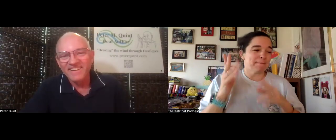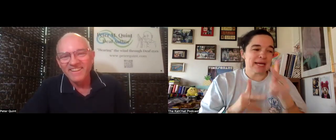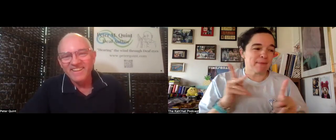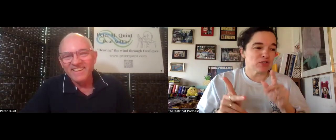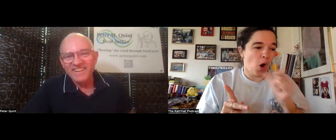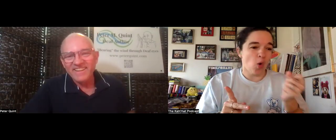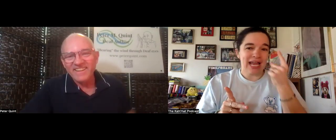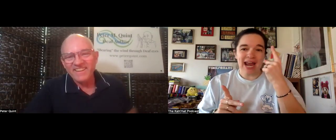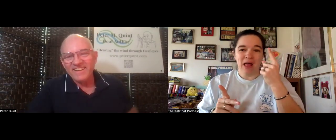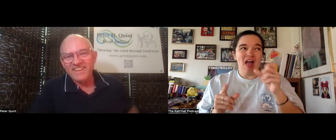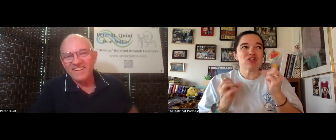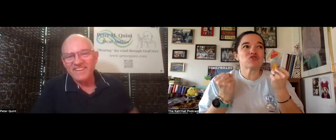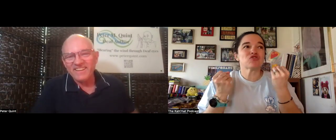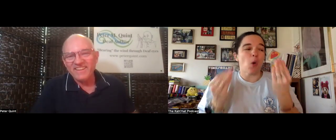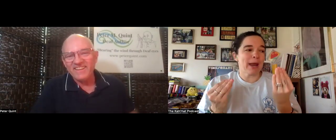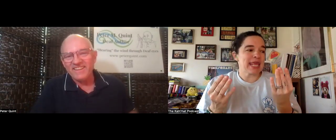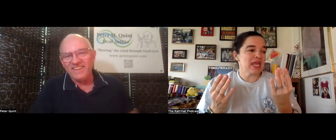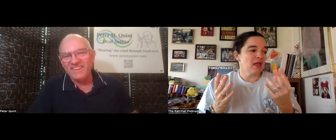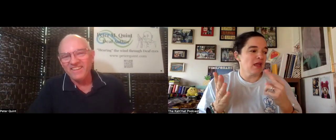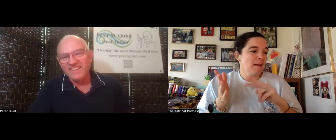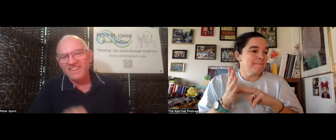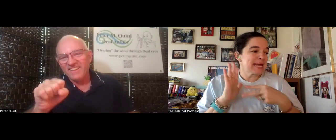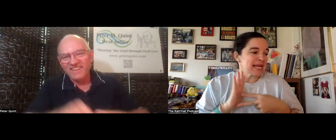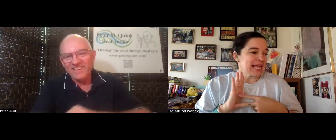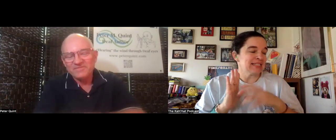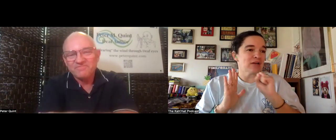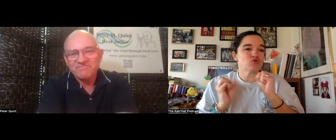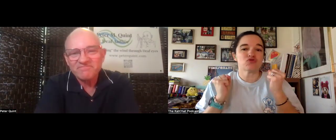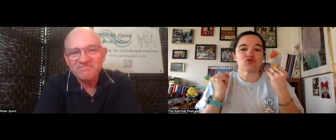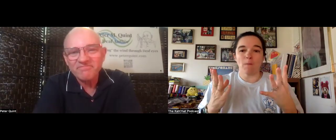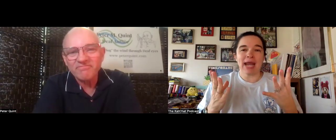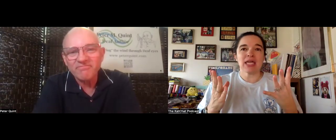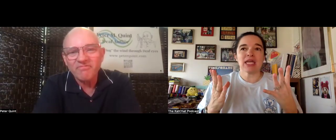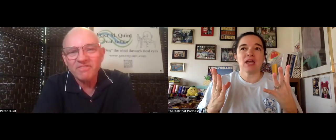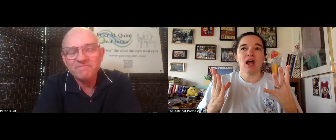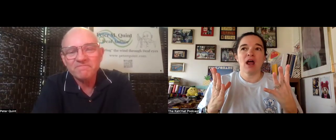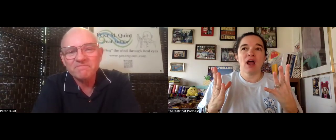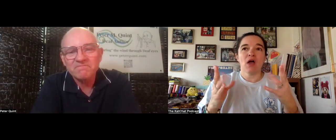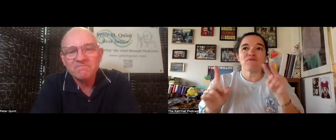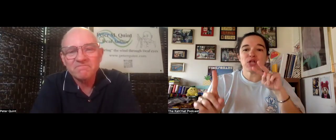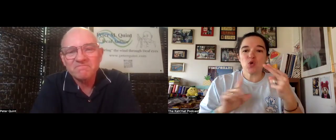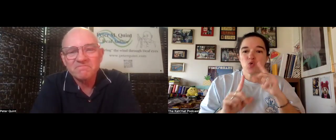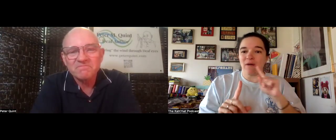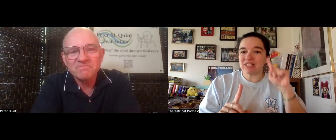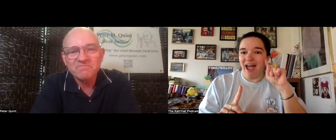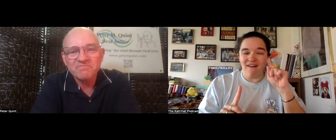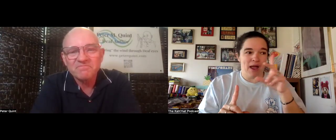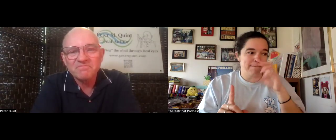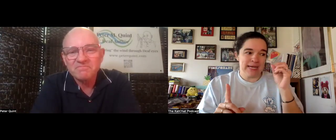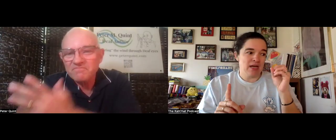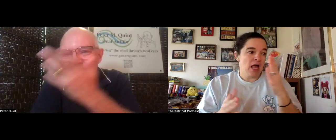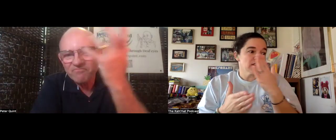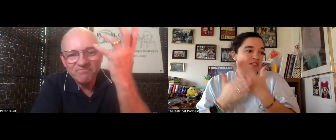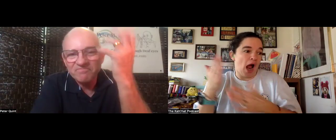know some people don't get there's so many media and so many views of that.